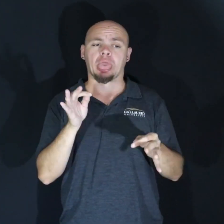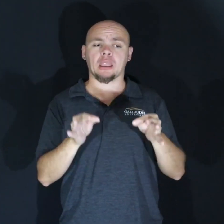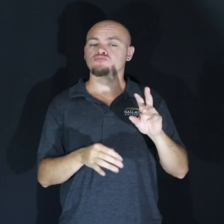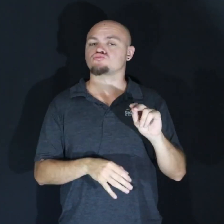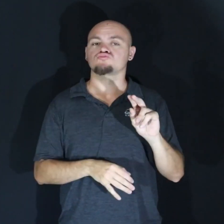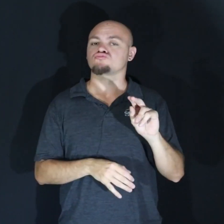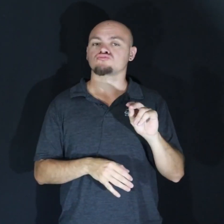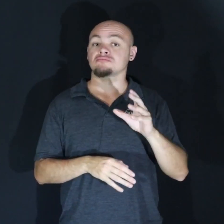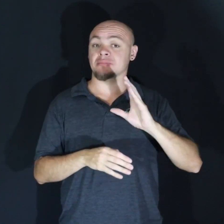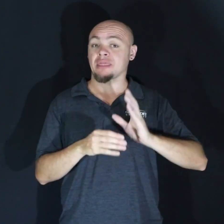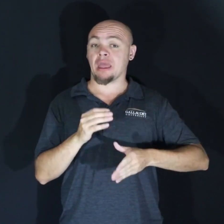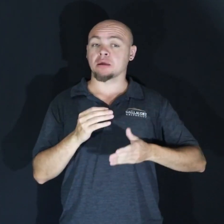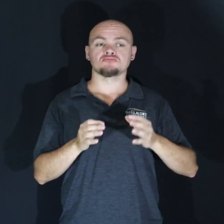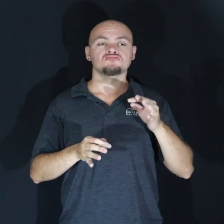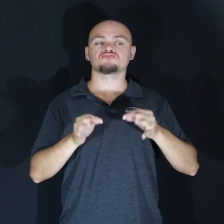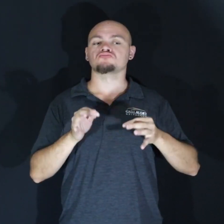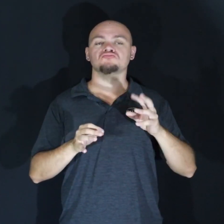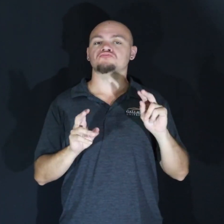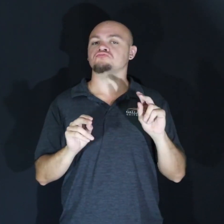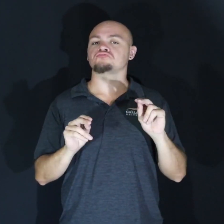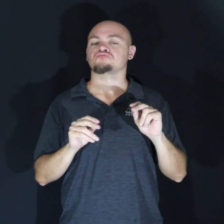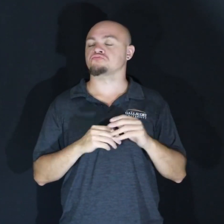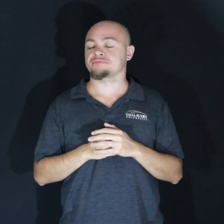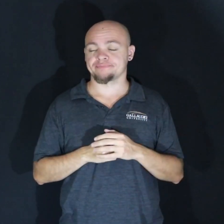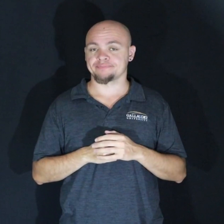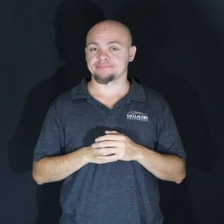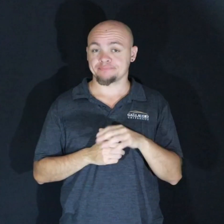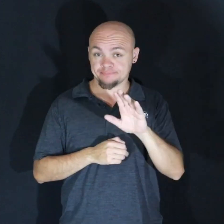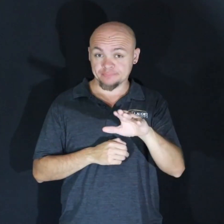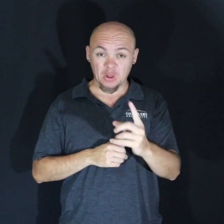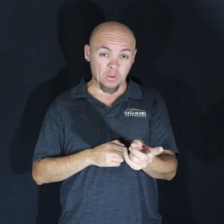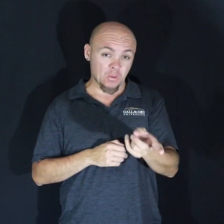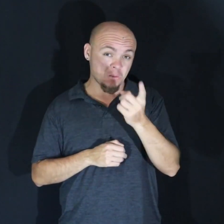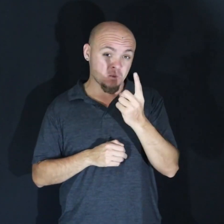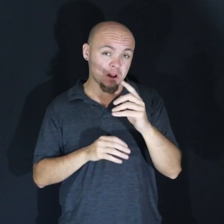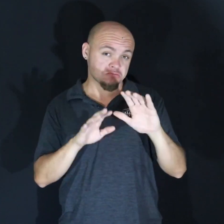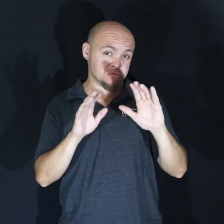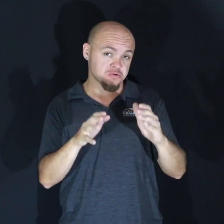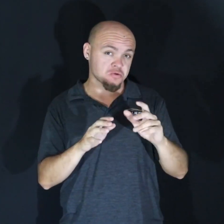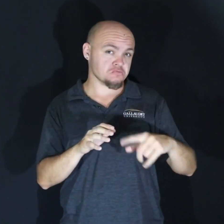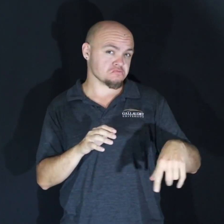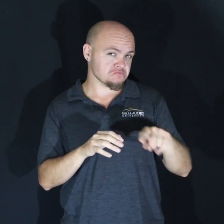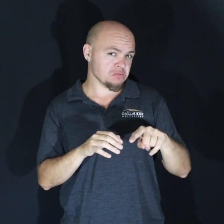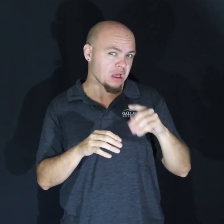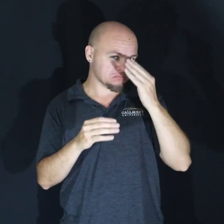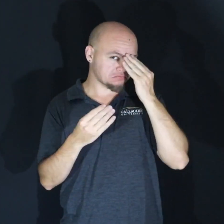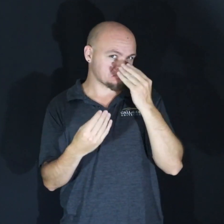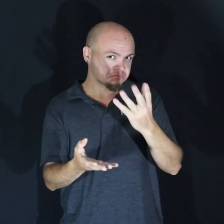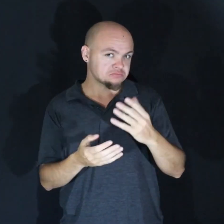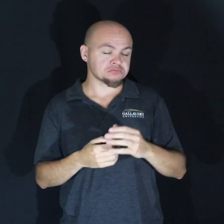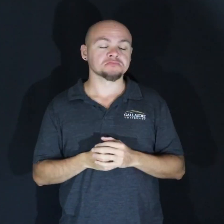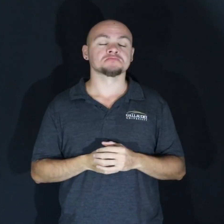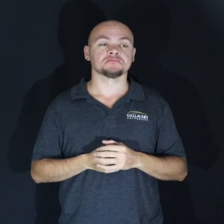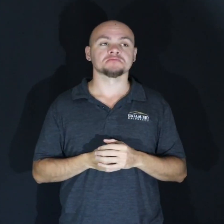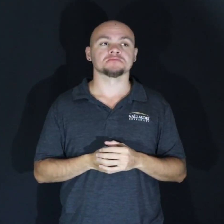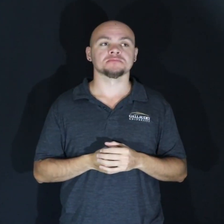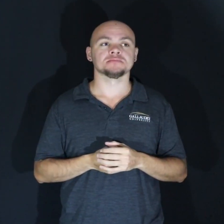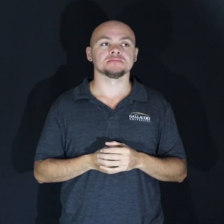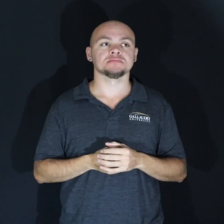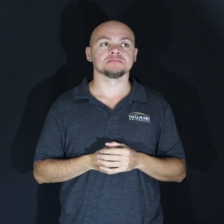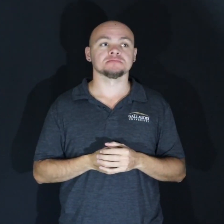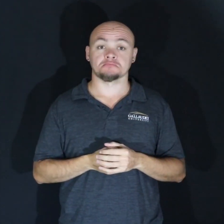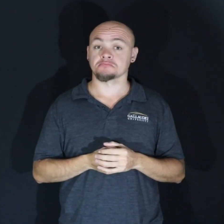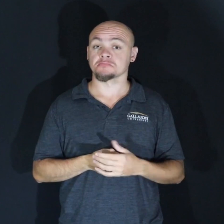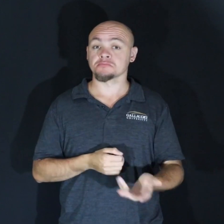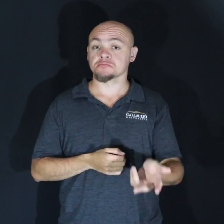at the end of the day. I have to tell you about one particular group of people. We had a group with